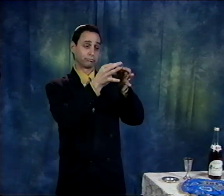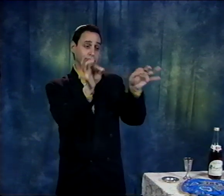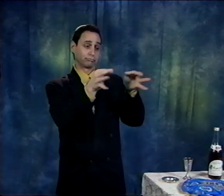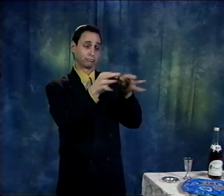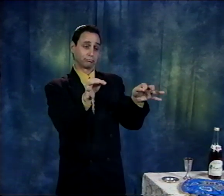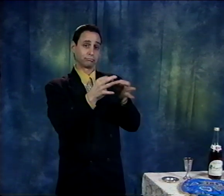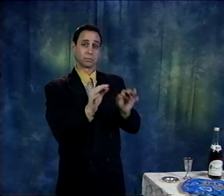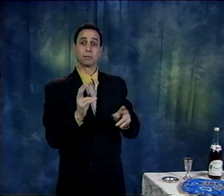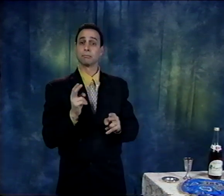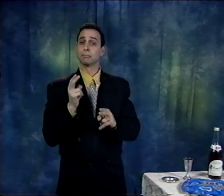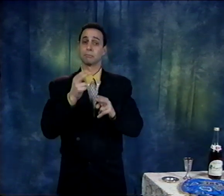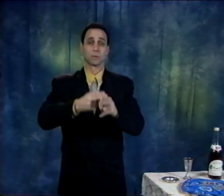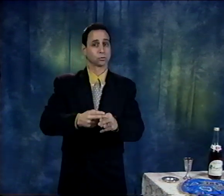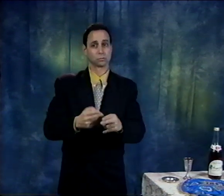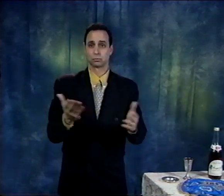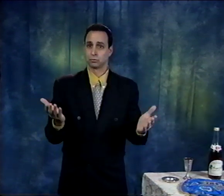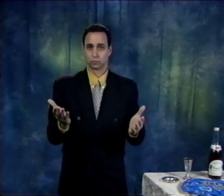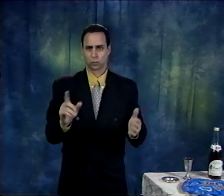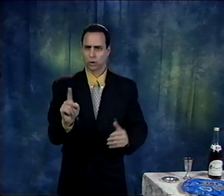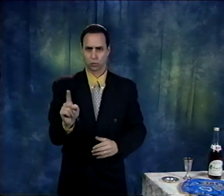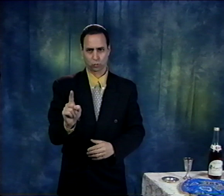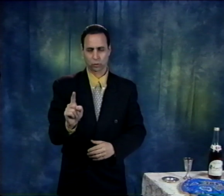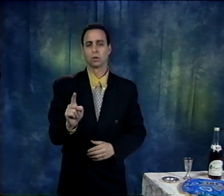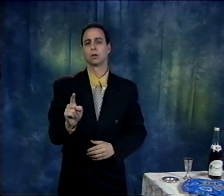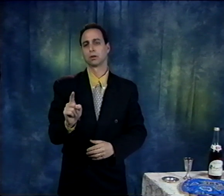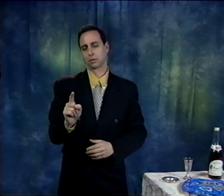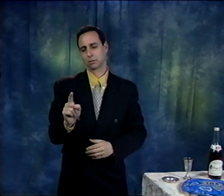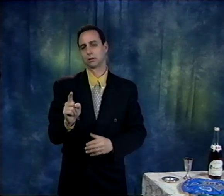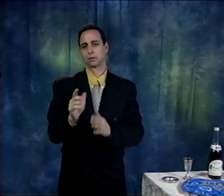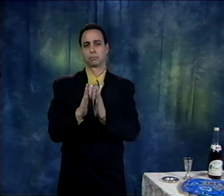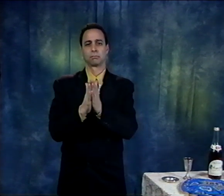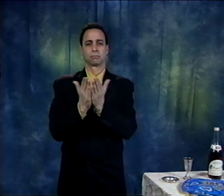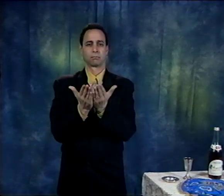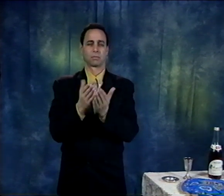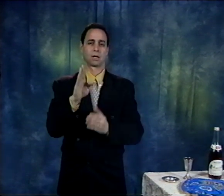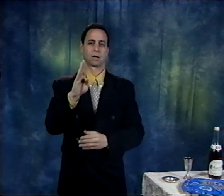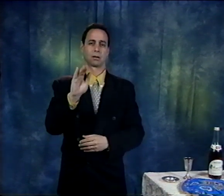These 4 phrases or expressions are mentioned in the Bible